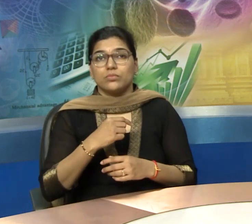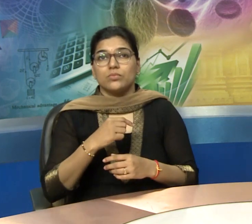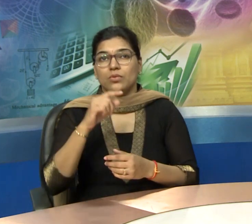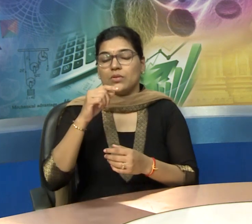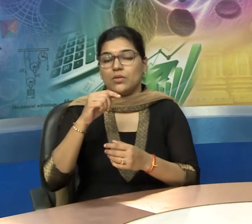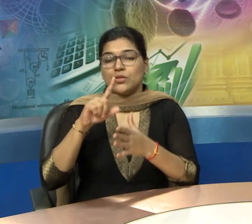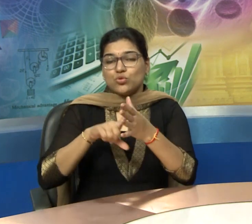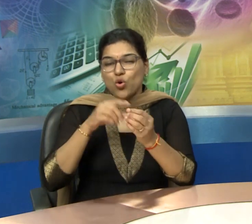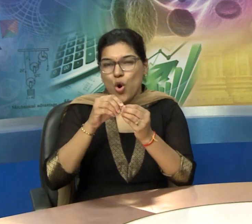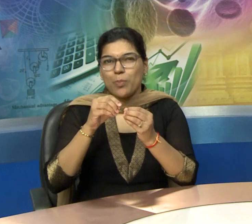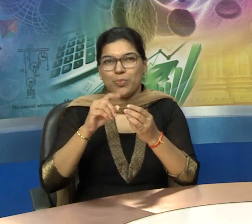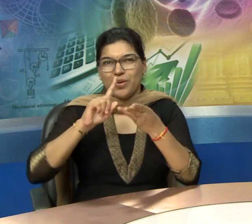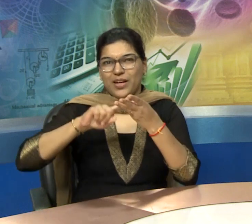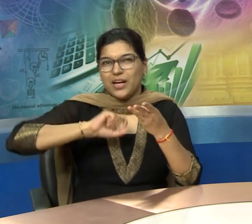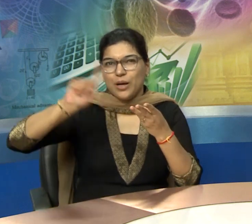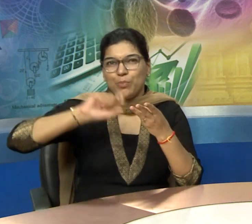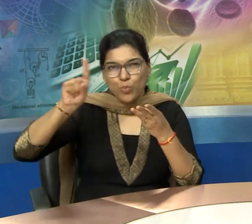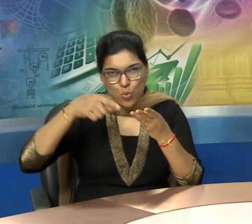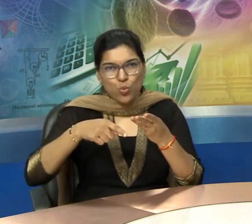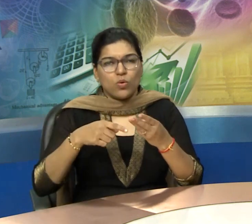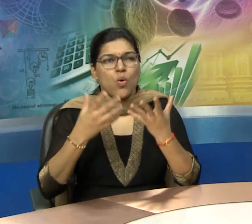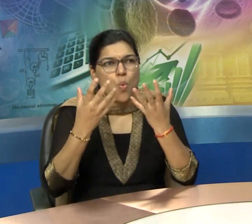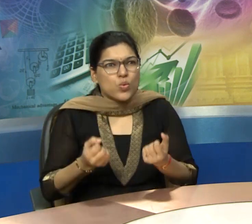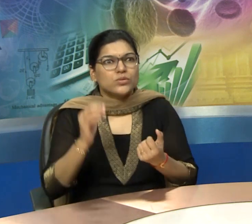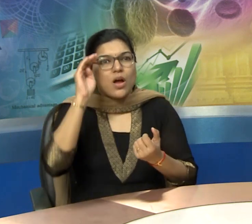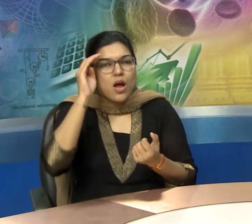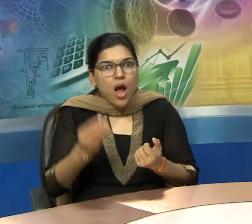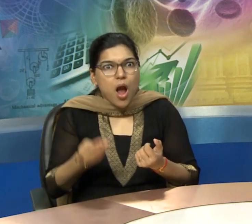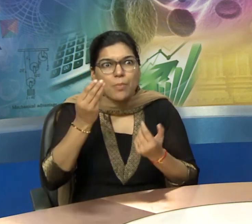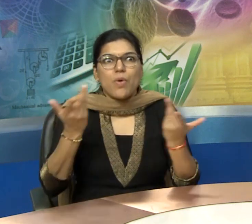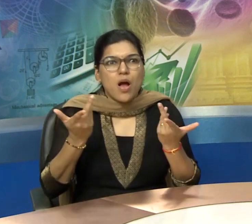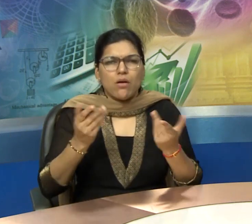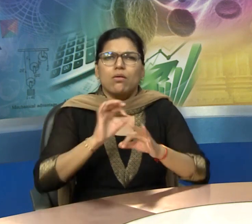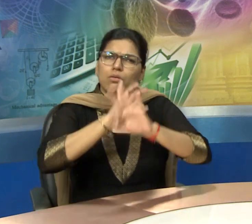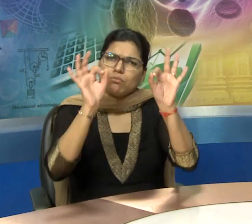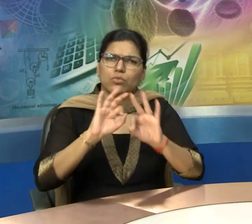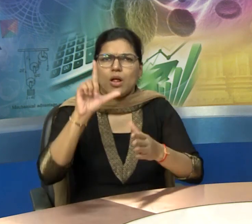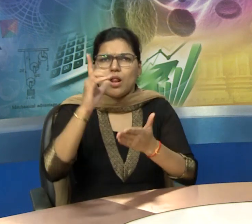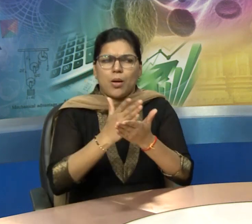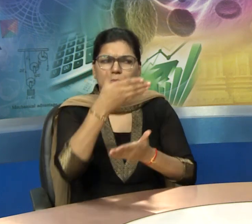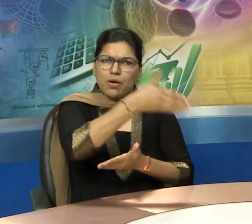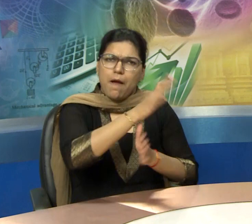Also, we had discussed that the employment